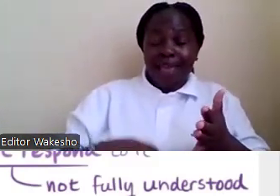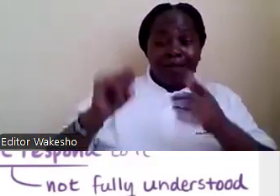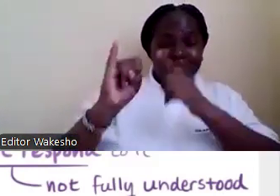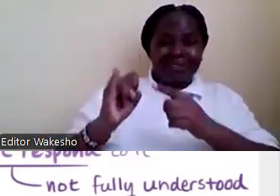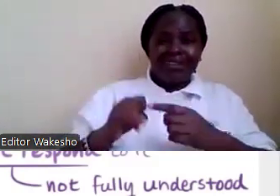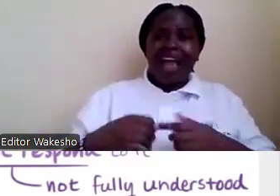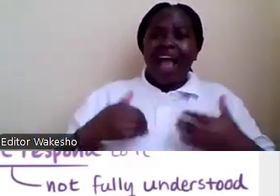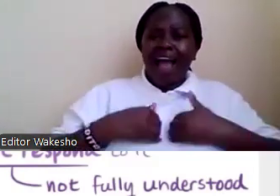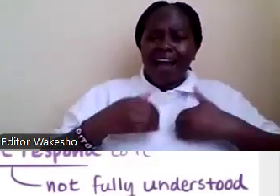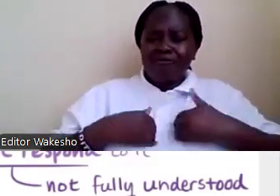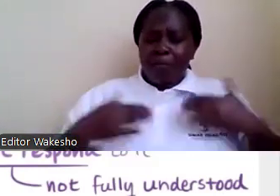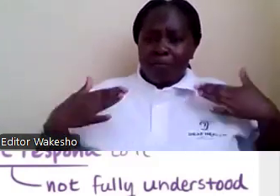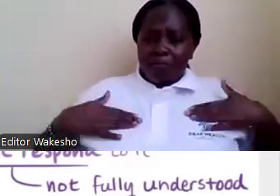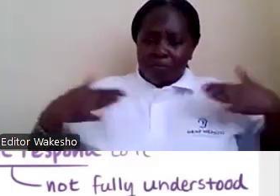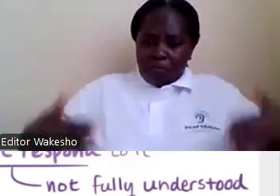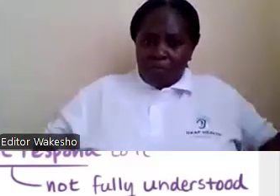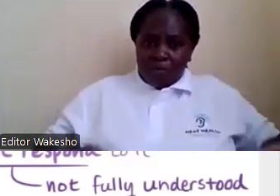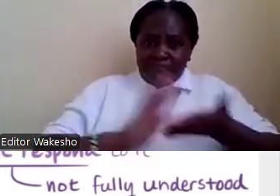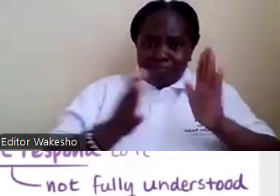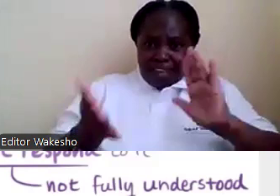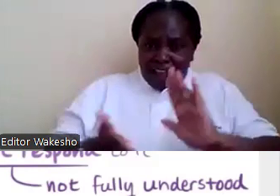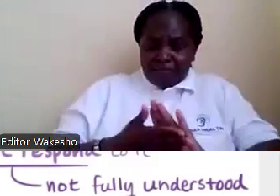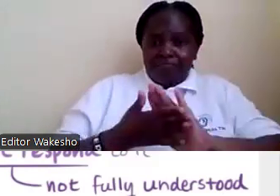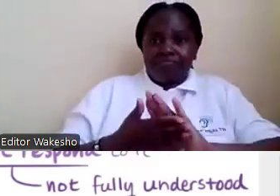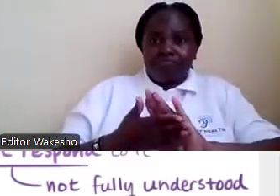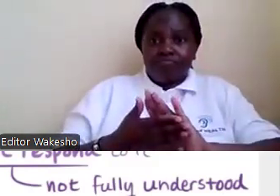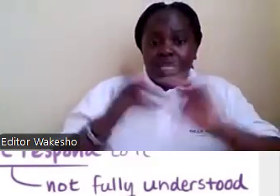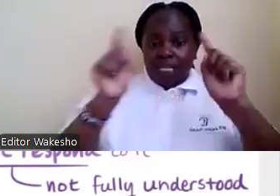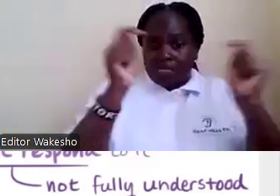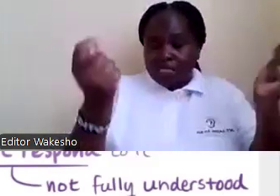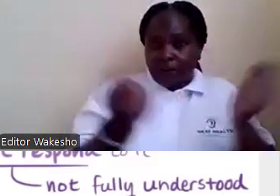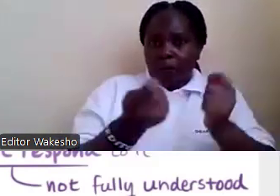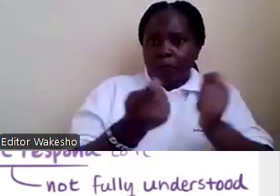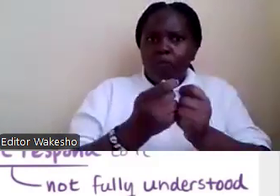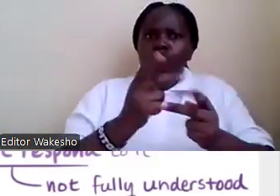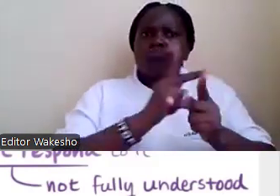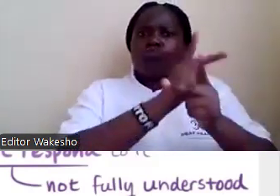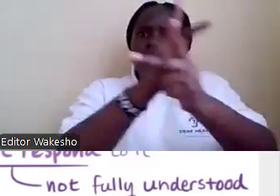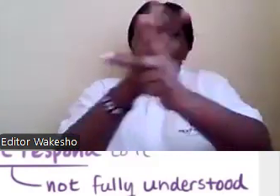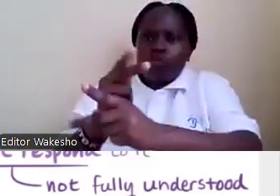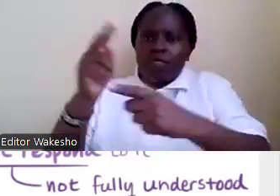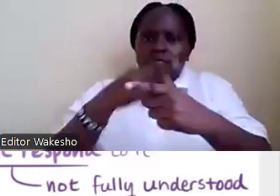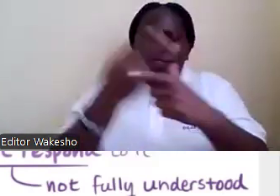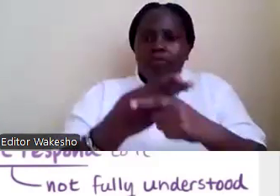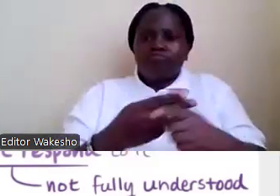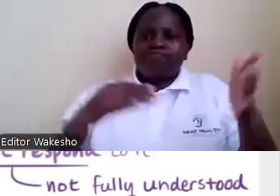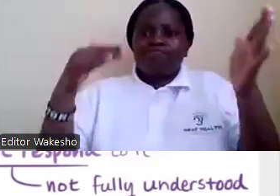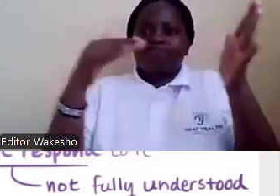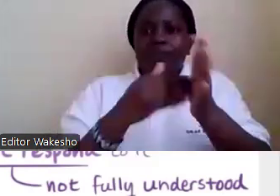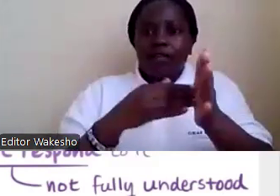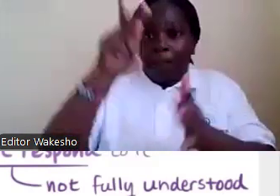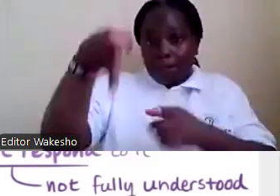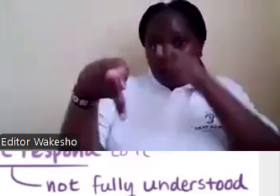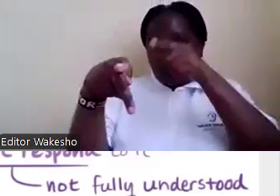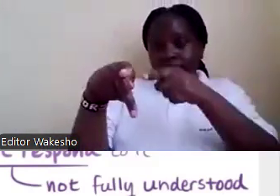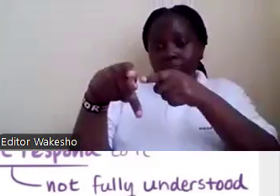causes your body's T cells, which are a type of immune cells, to attack the pancreas. And that means that when the